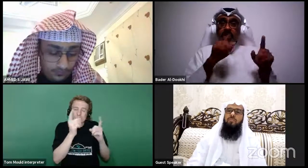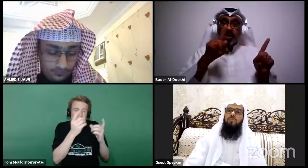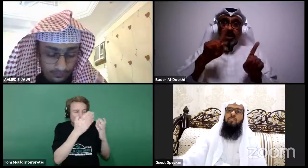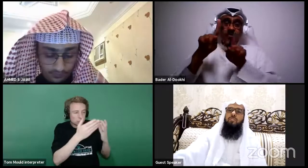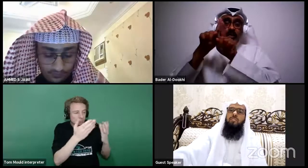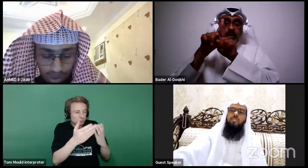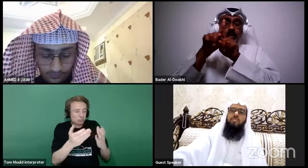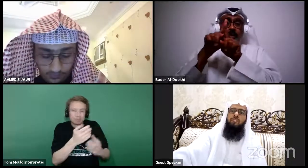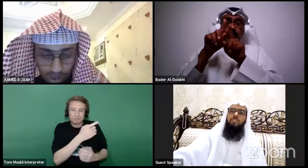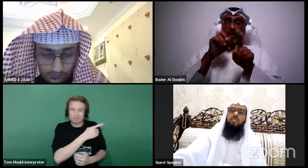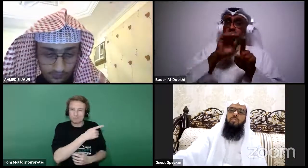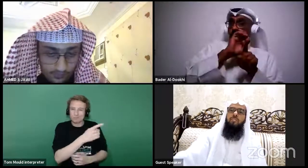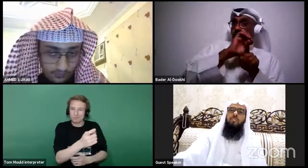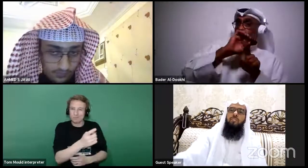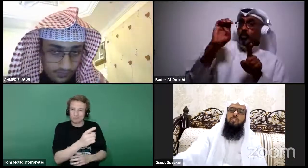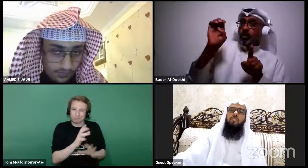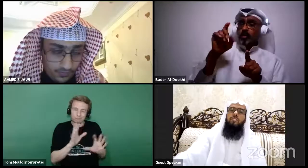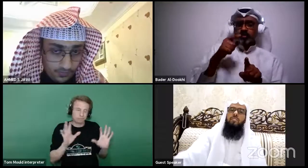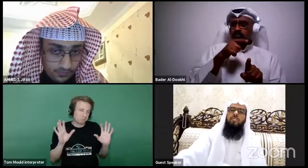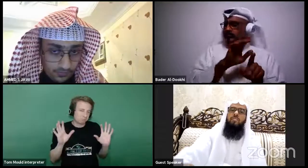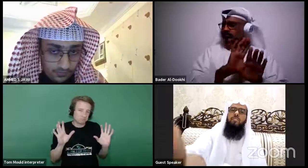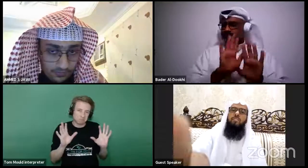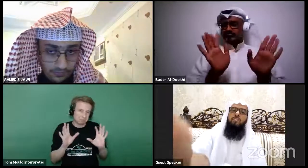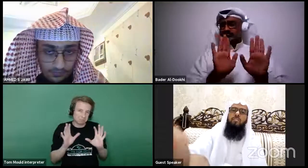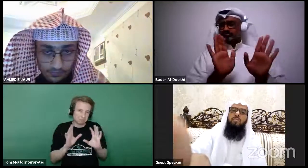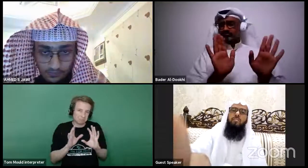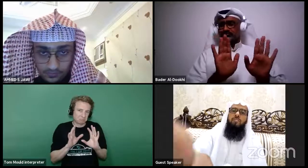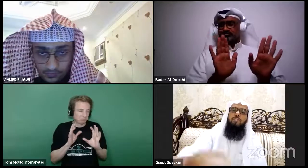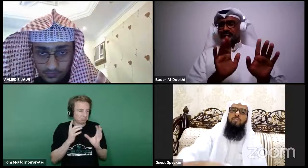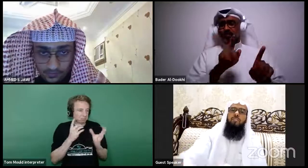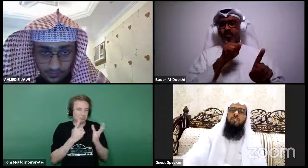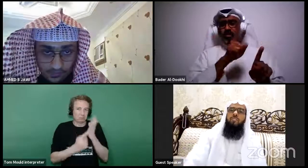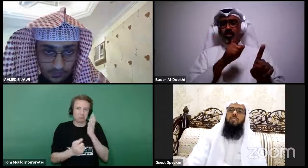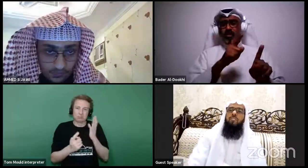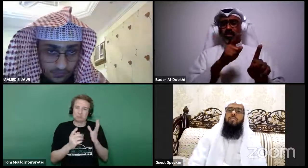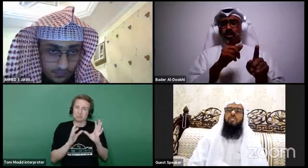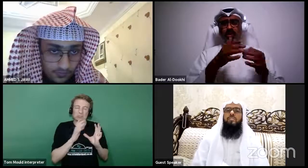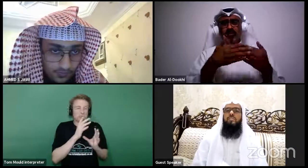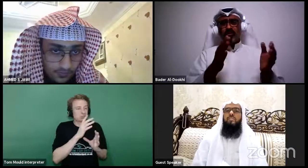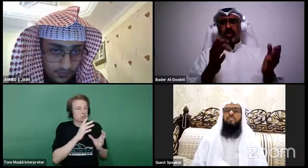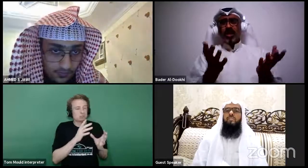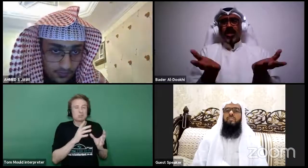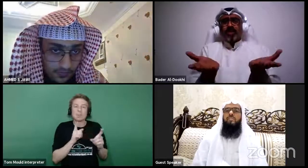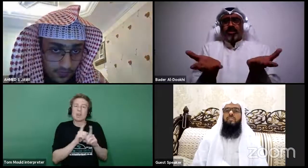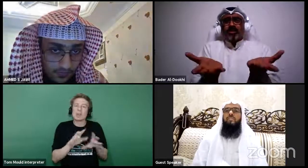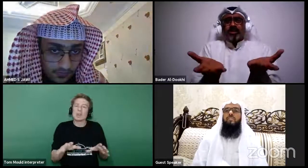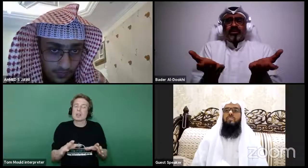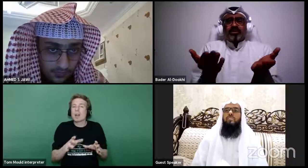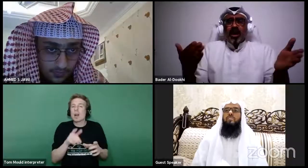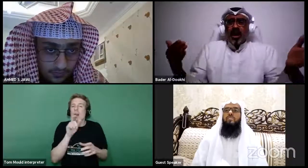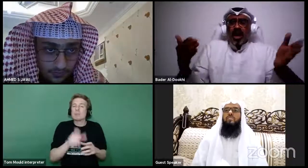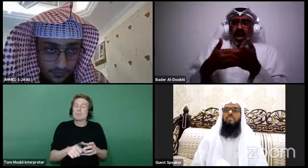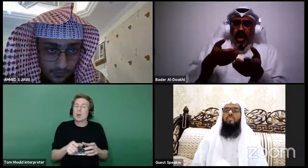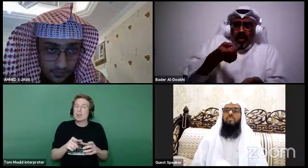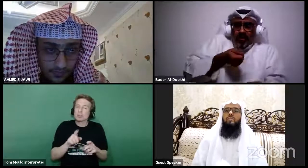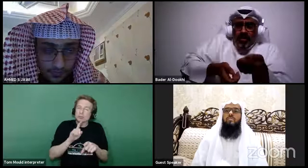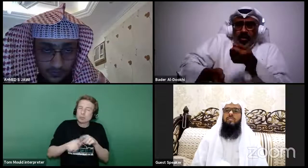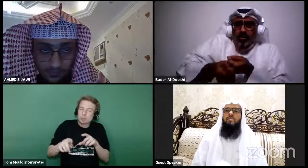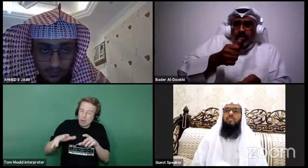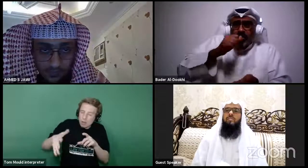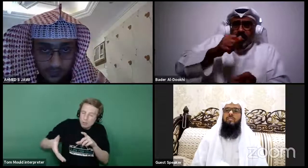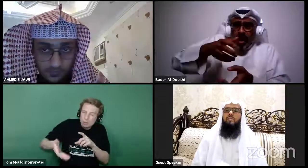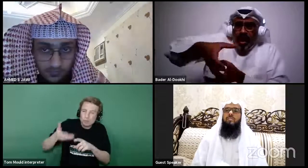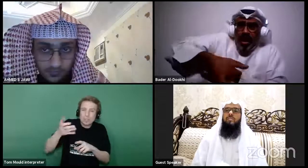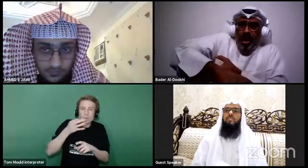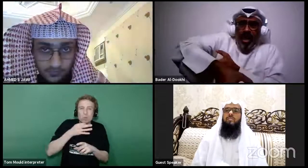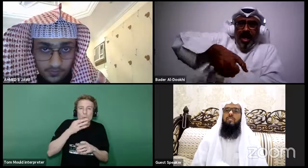answer them no more than one who stretches forth their hand at the edge of a deep well for water, to